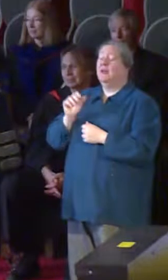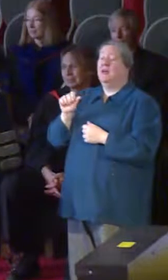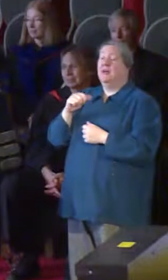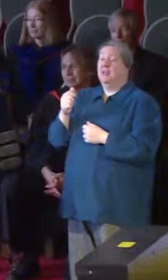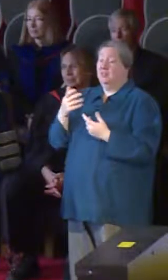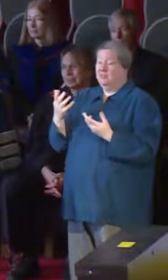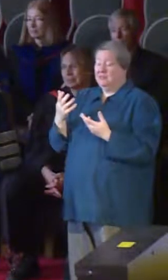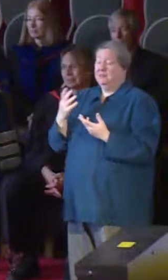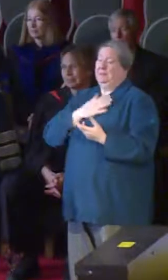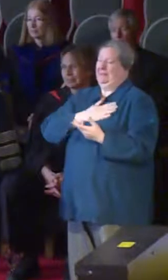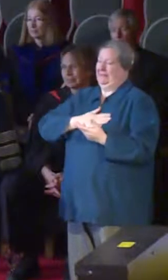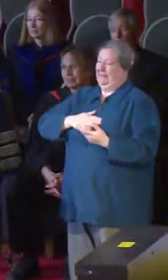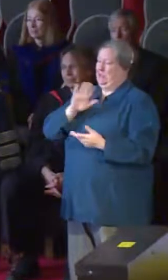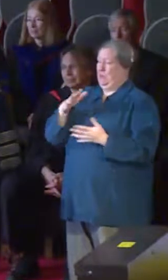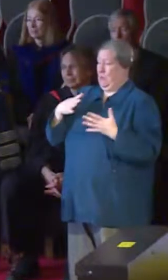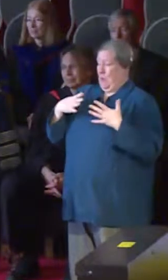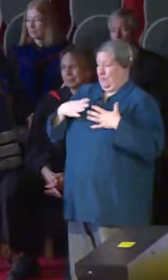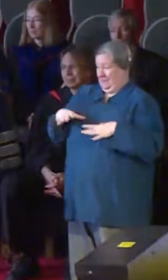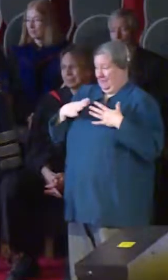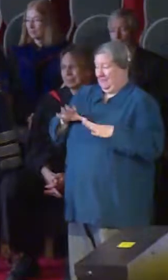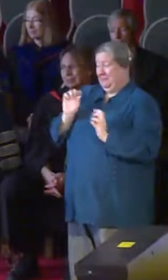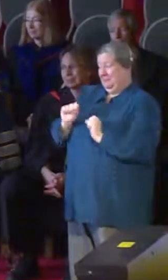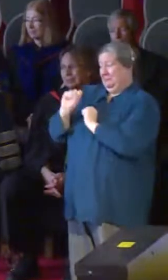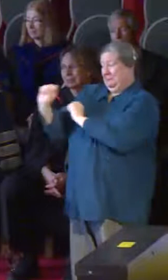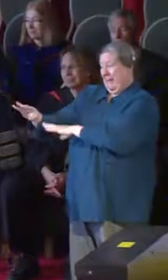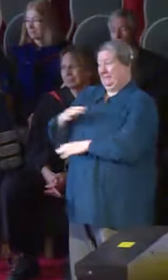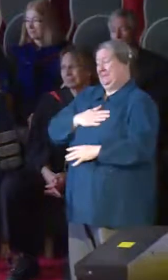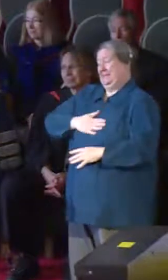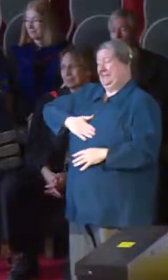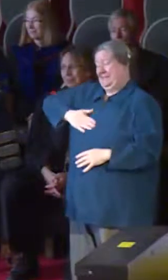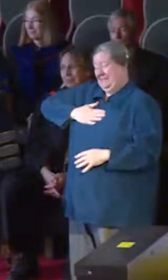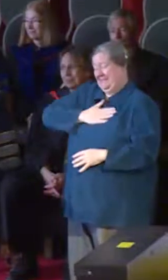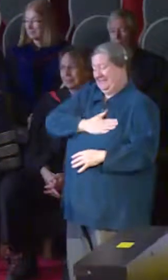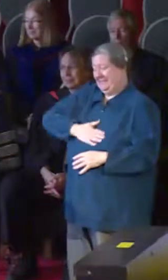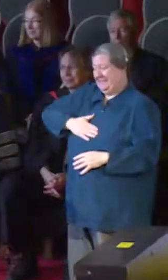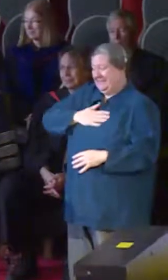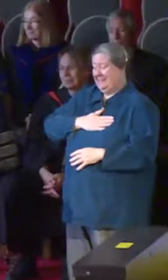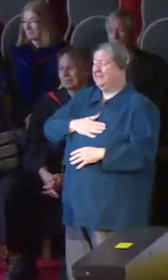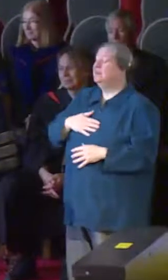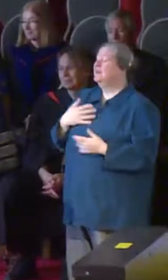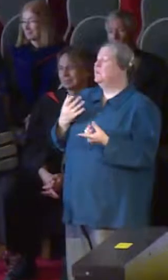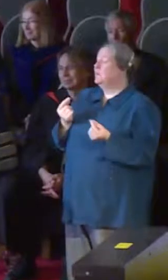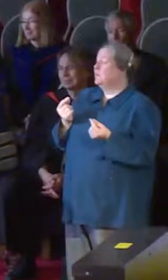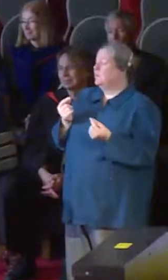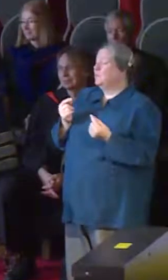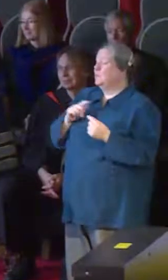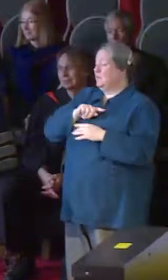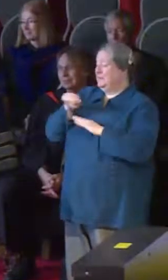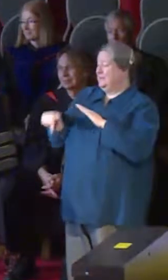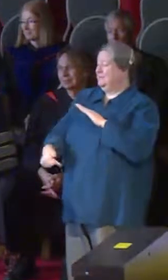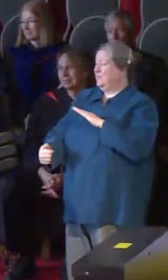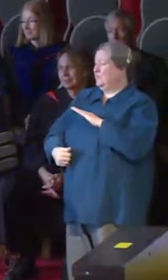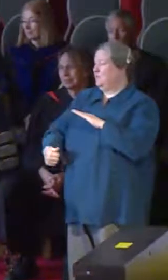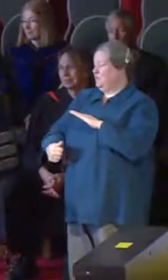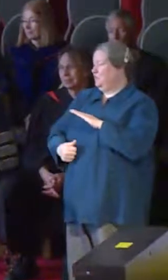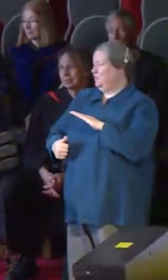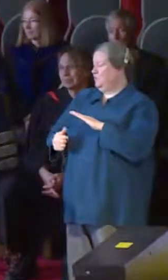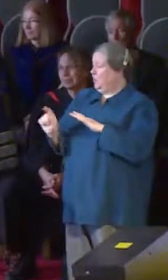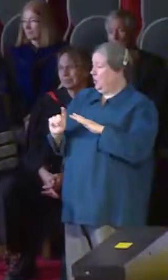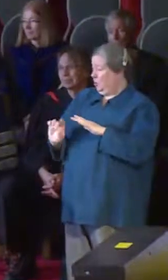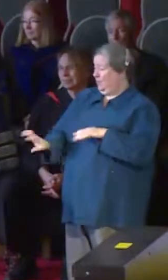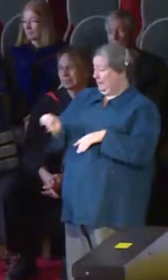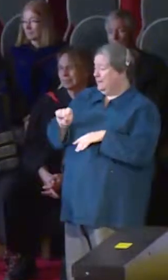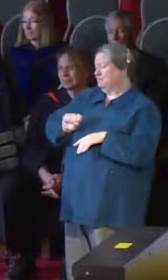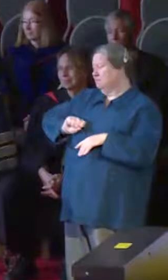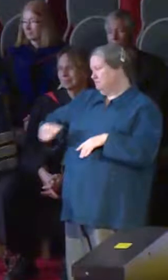to do is to return your gowns. So please, to do so, just return them downstairs where you actually